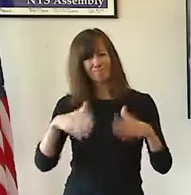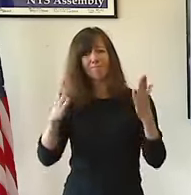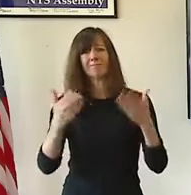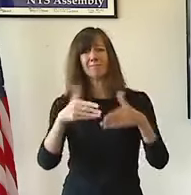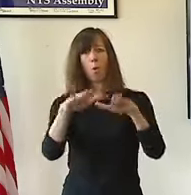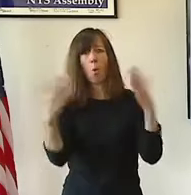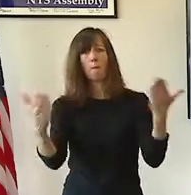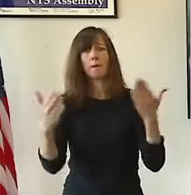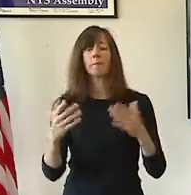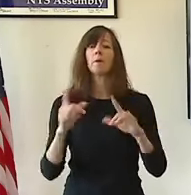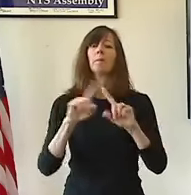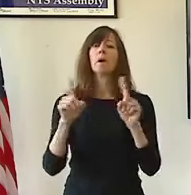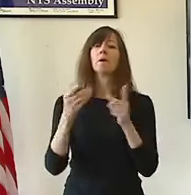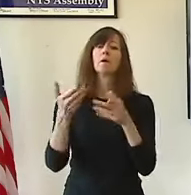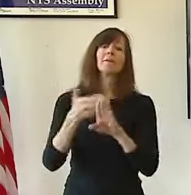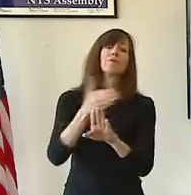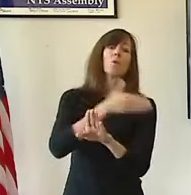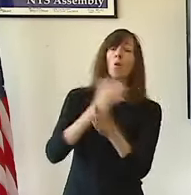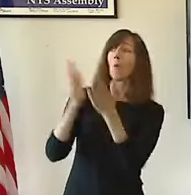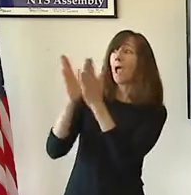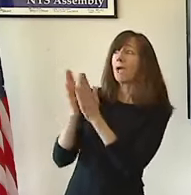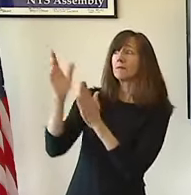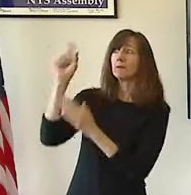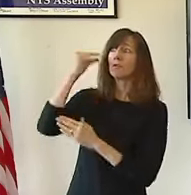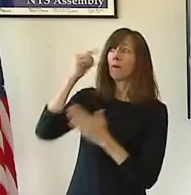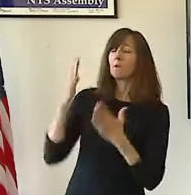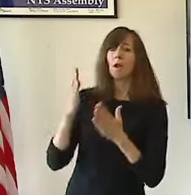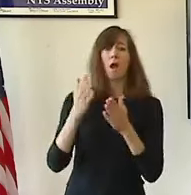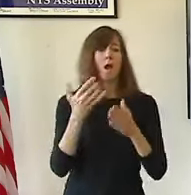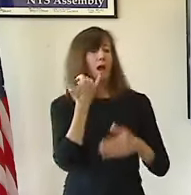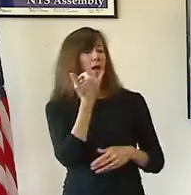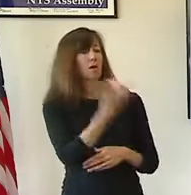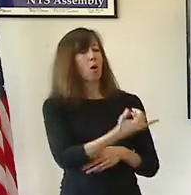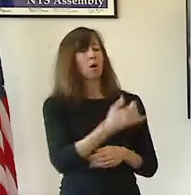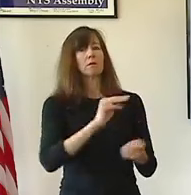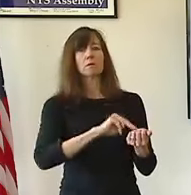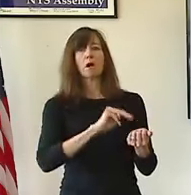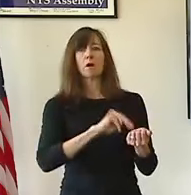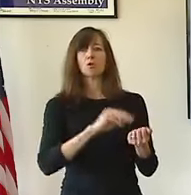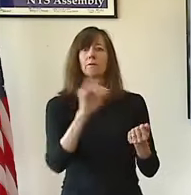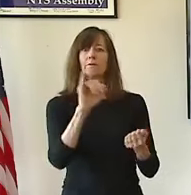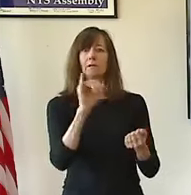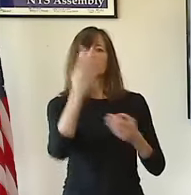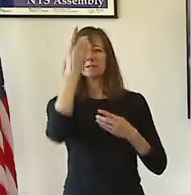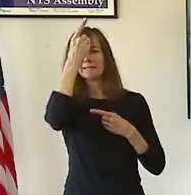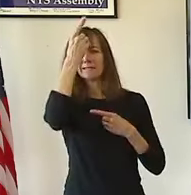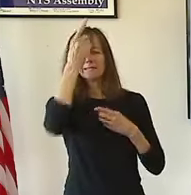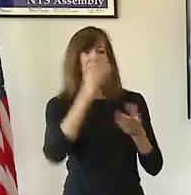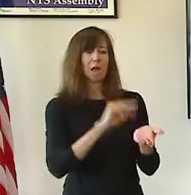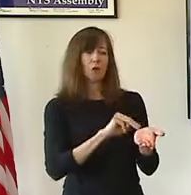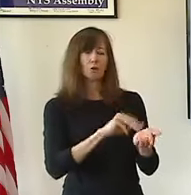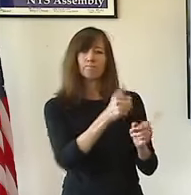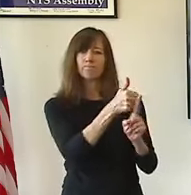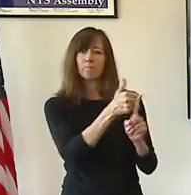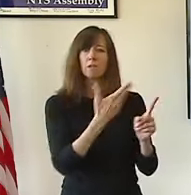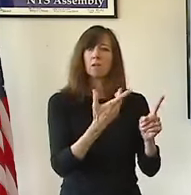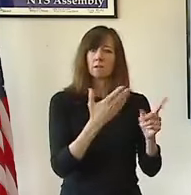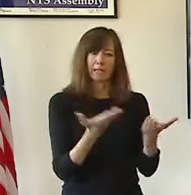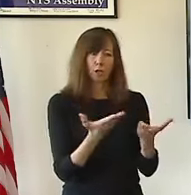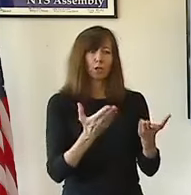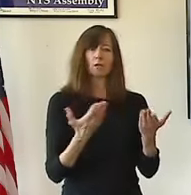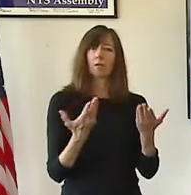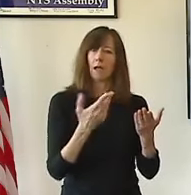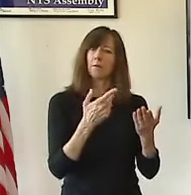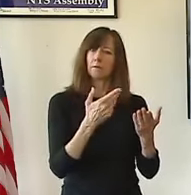called our commissioner of health. He's an infectious disease doctor, and I said, limited capacity at a church. Could we make that work? He was